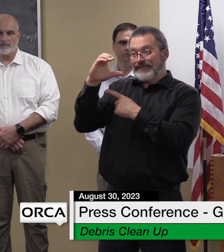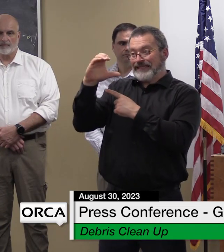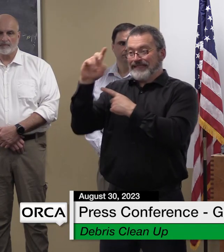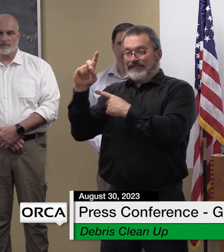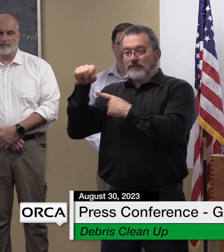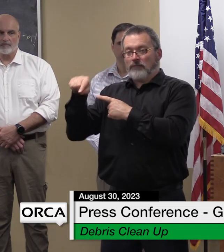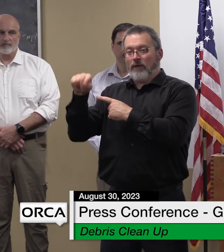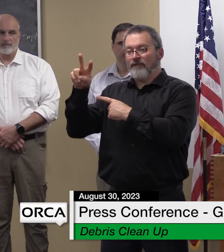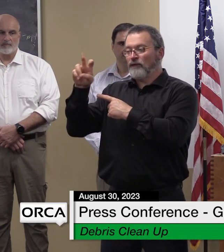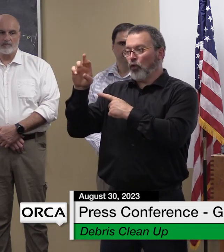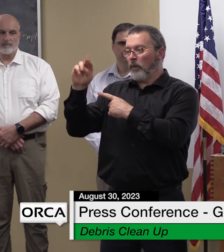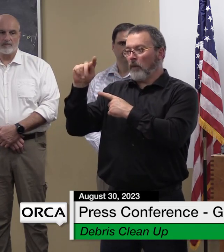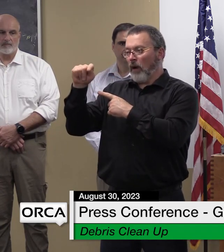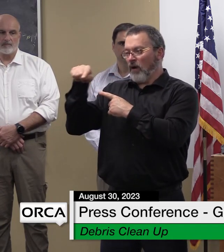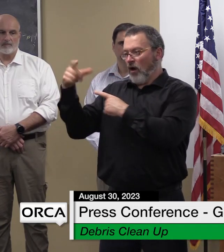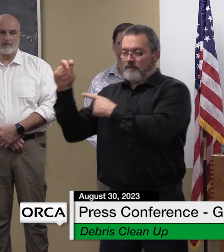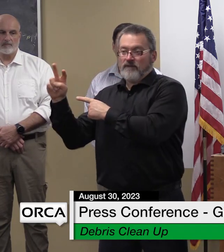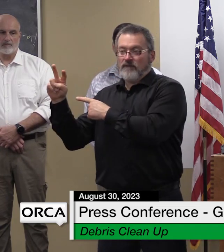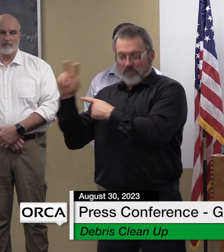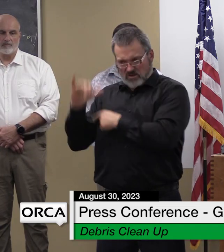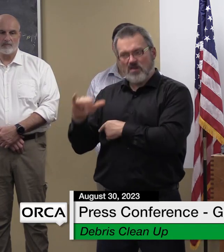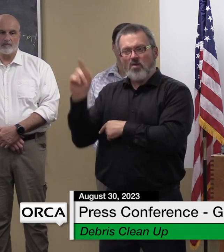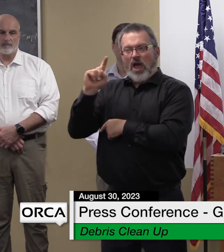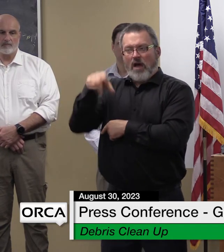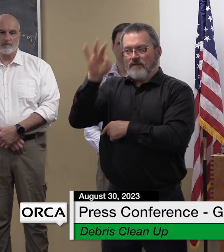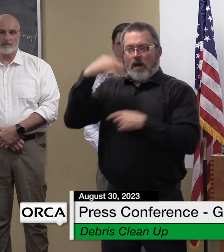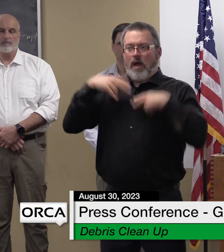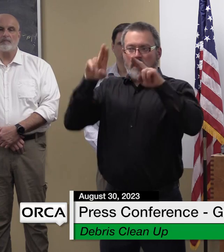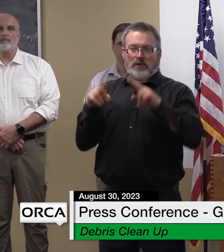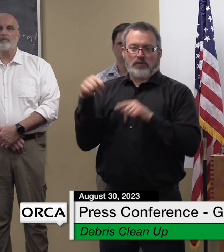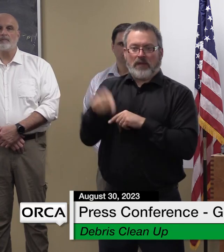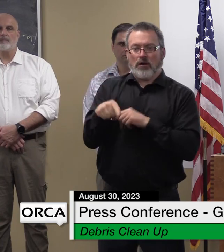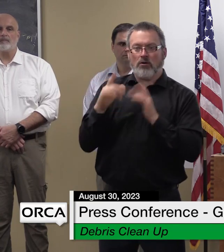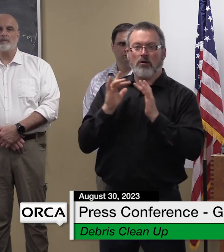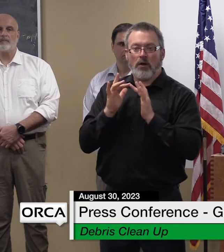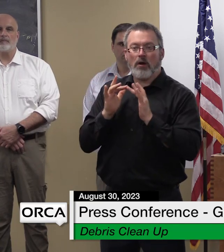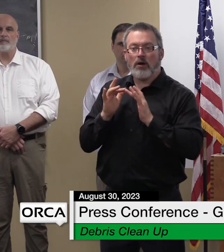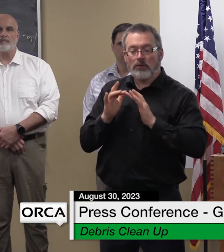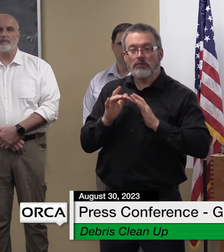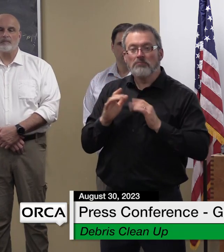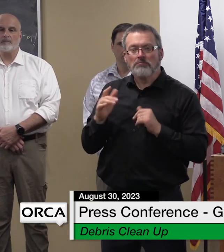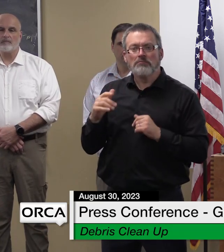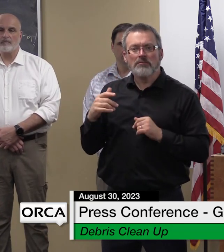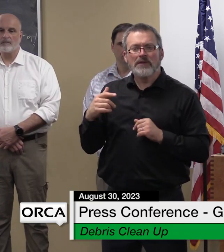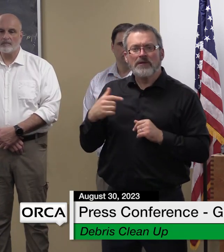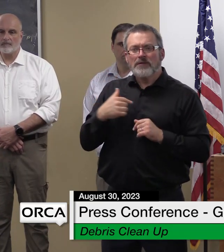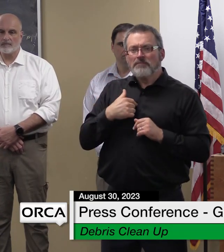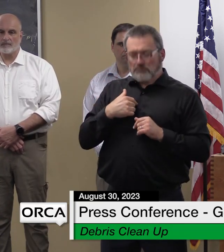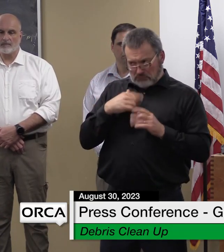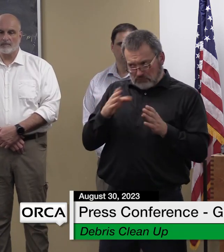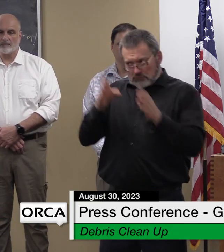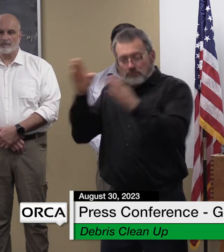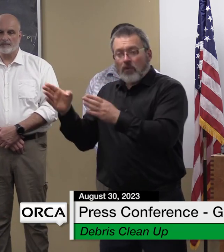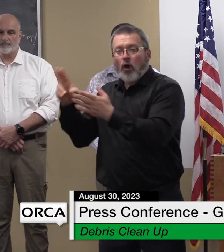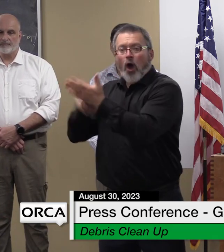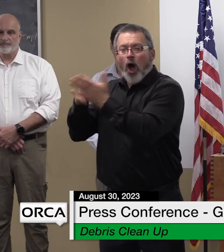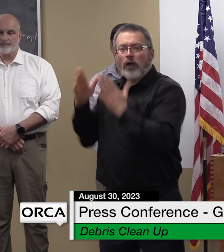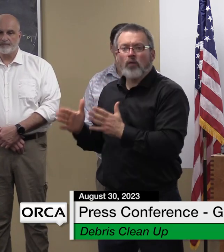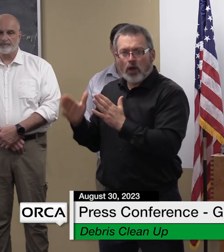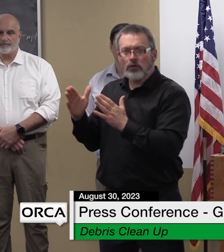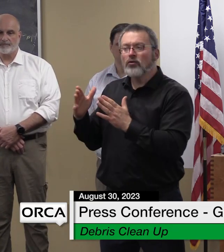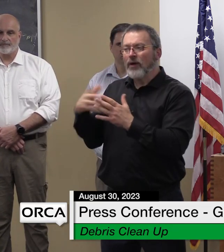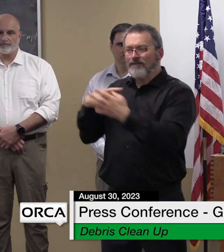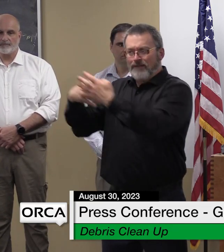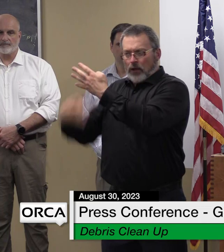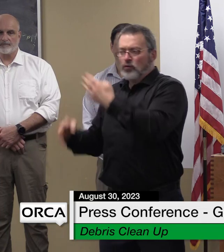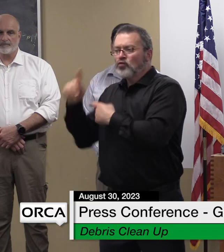accd.vermont.gov. Also, as a reminder, we have a contractor estimator tool that can help businesses